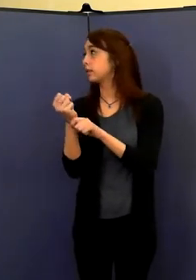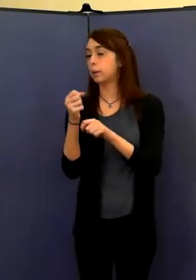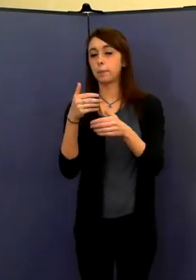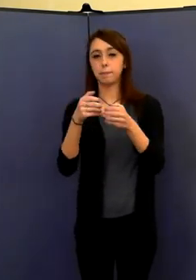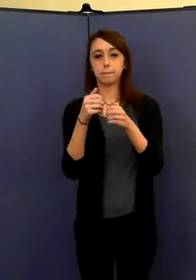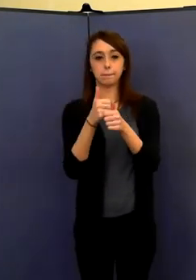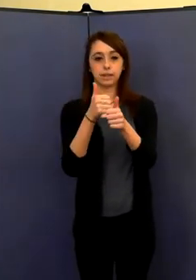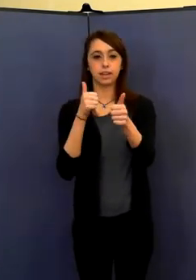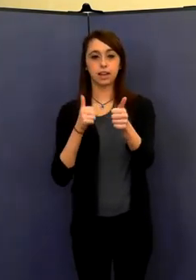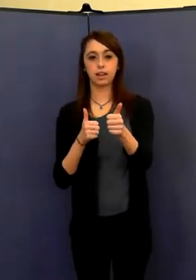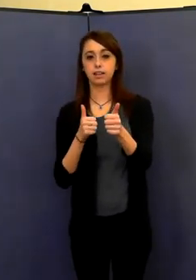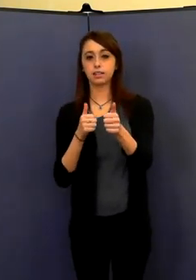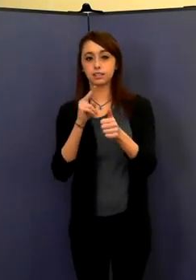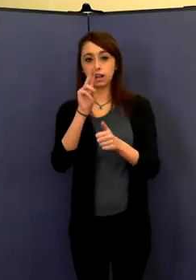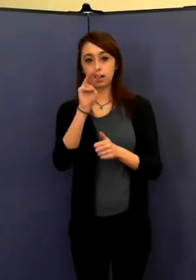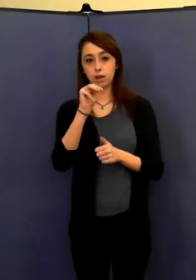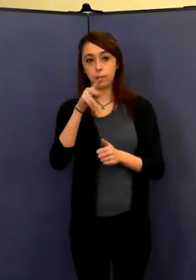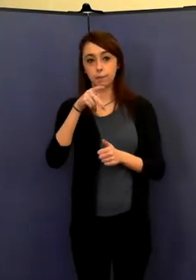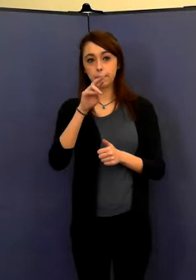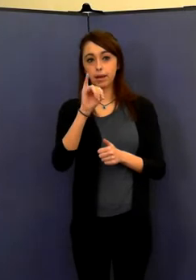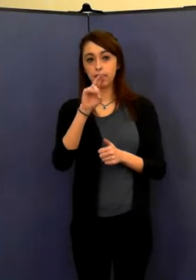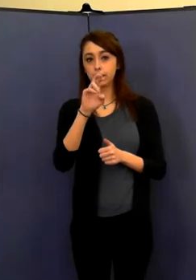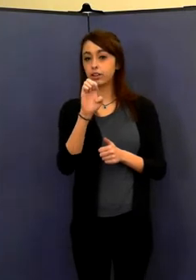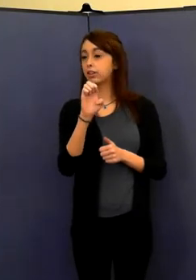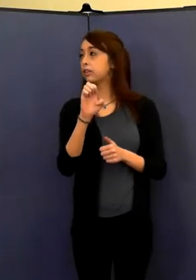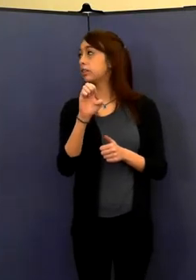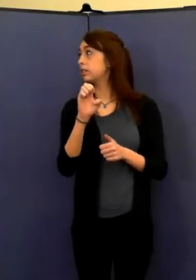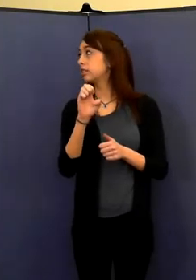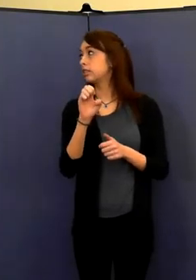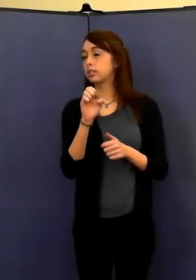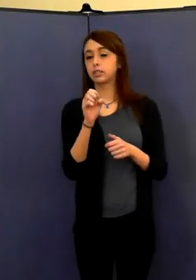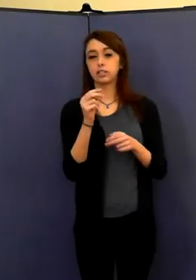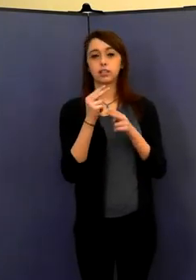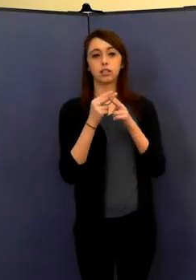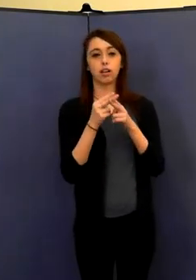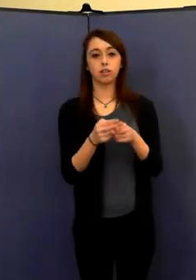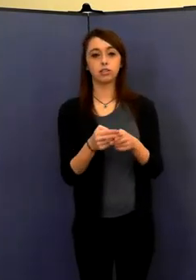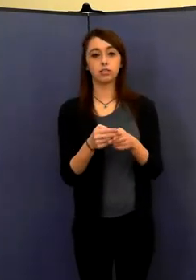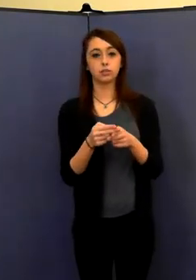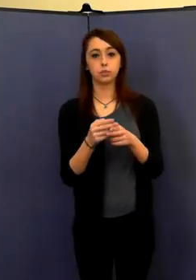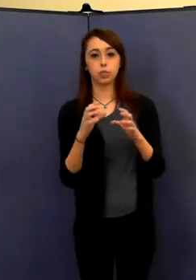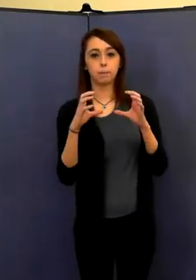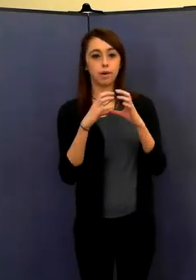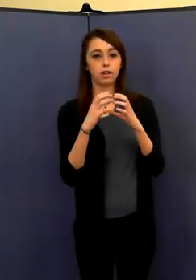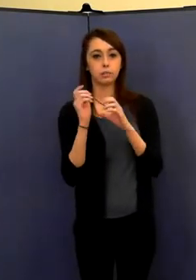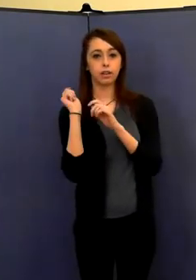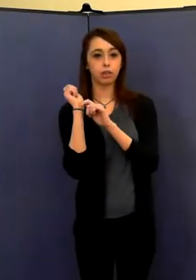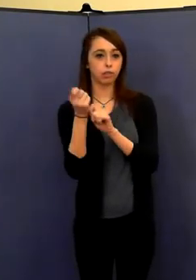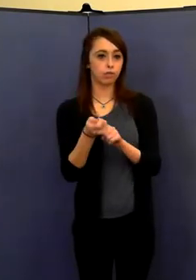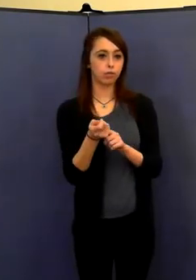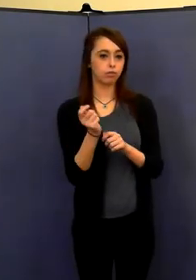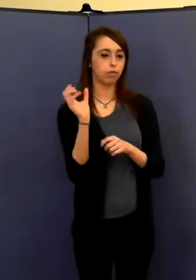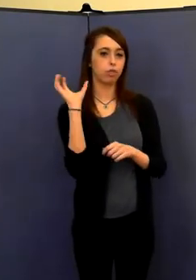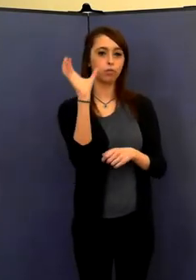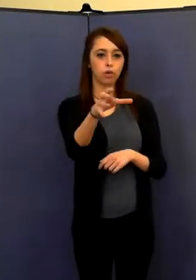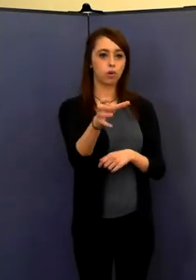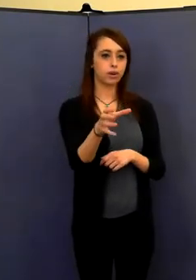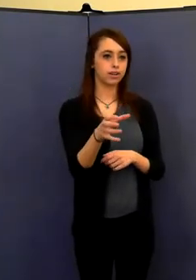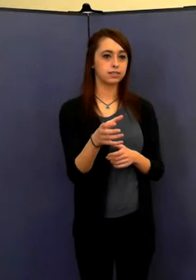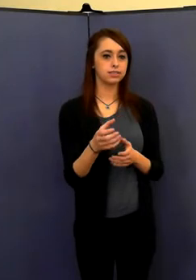an umpire who calls what the ball is being thrown at and determines if people are out or other